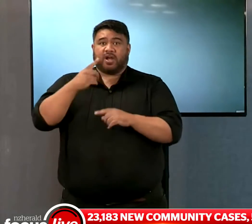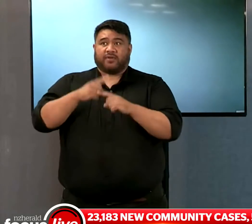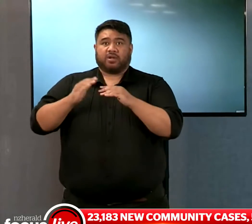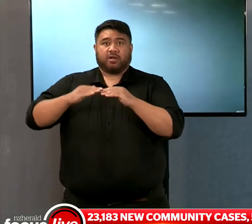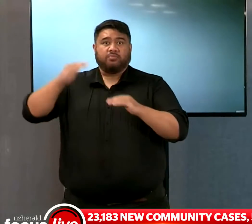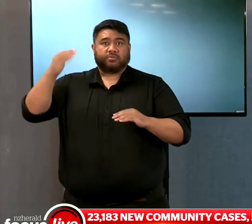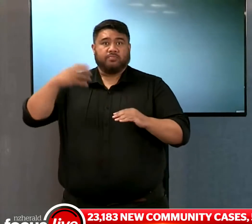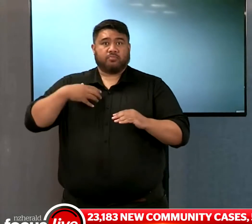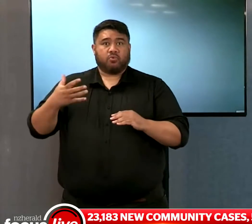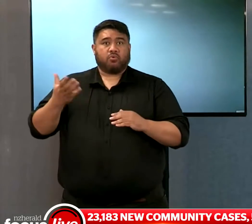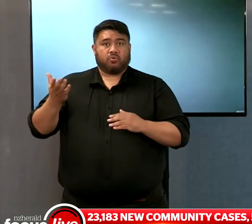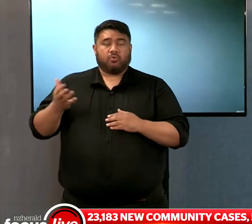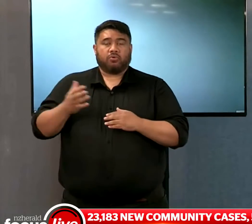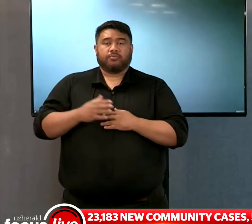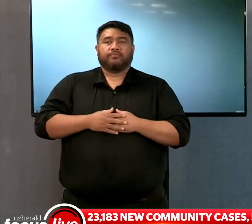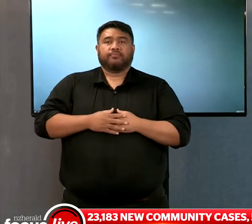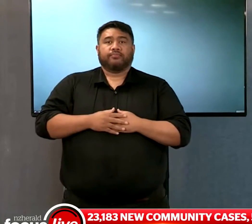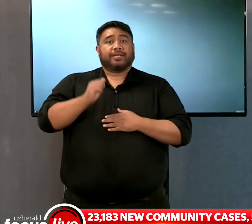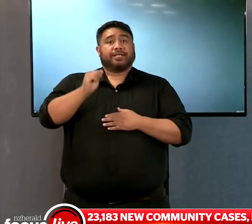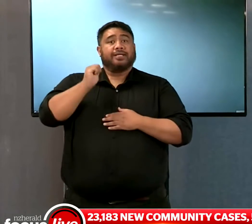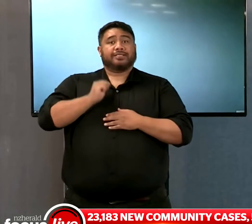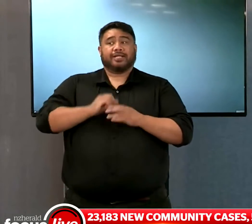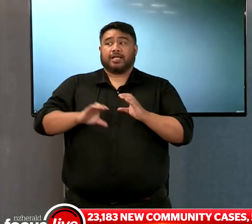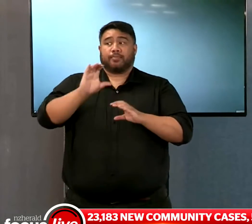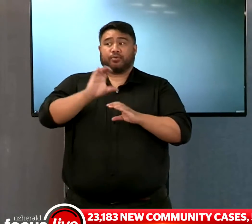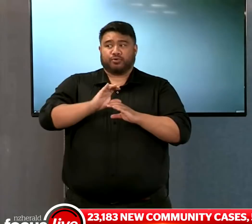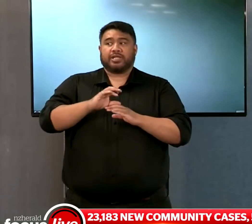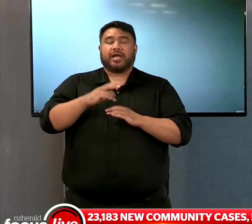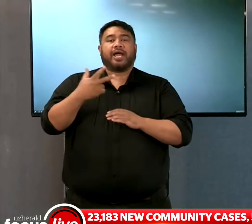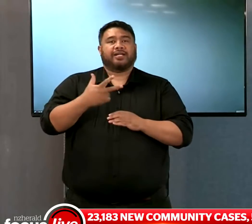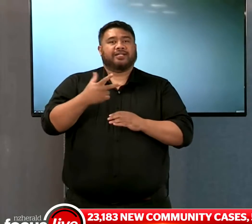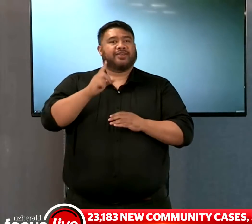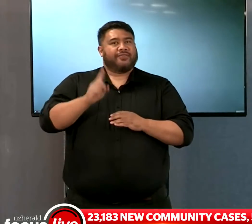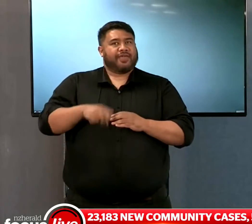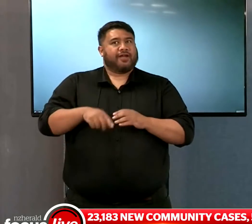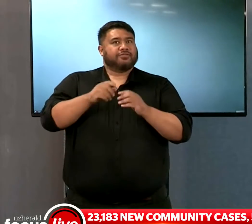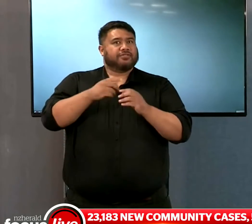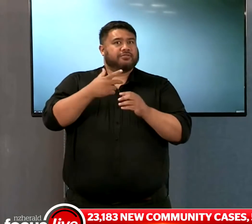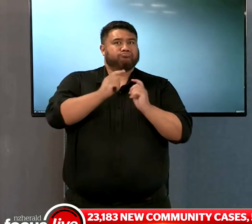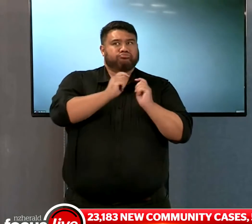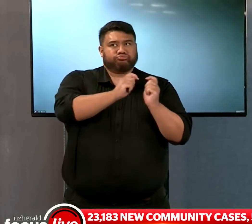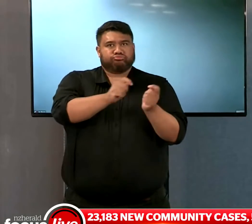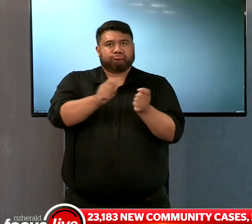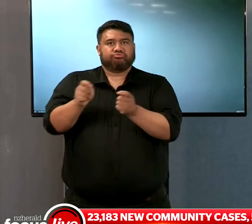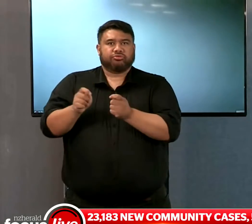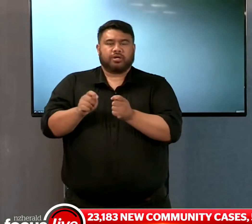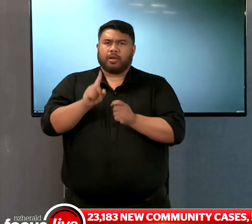nearly 18,000 were administered across the country. But there are still